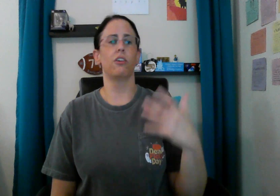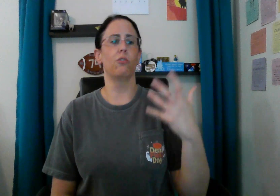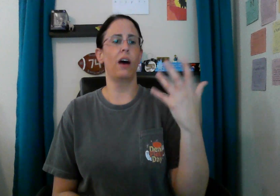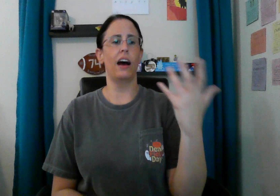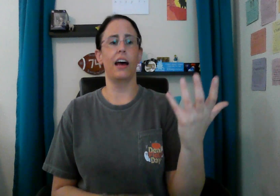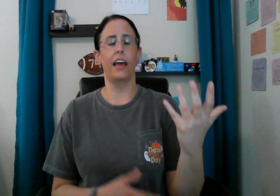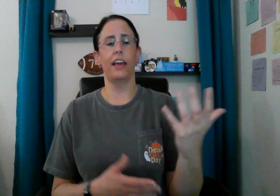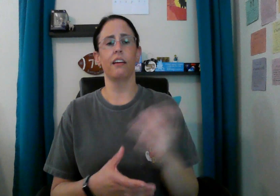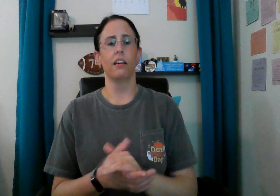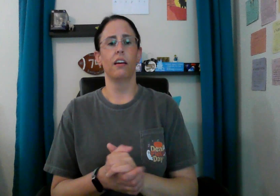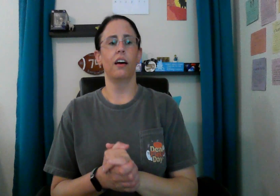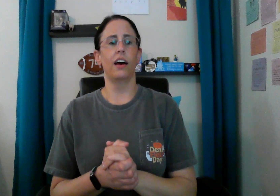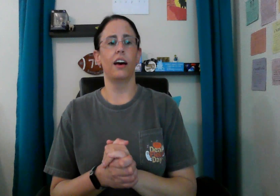So I